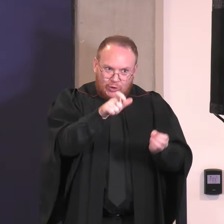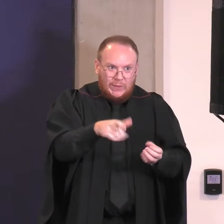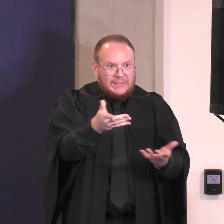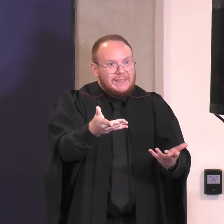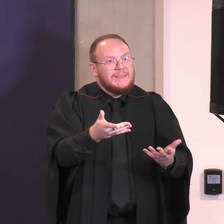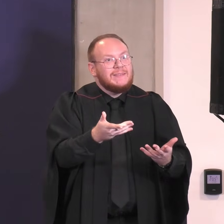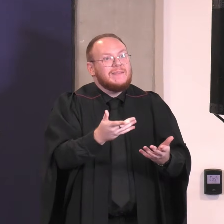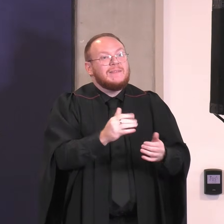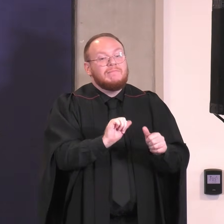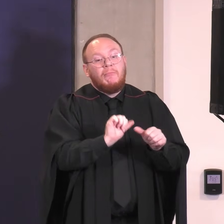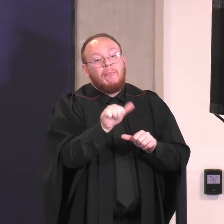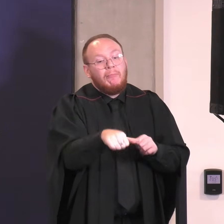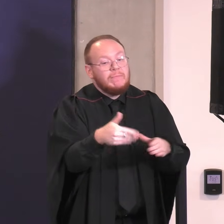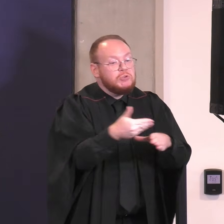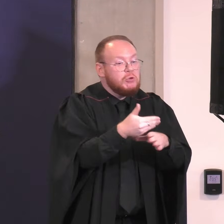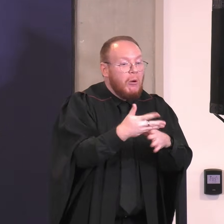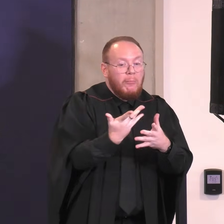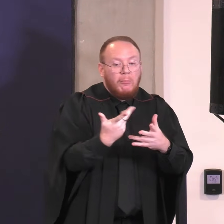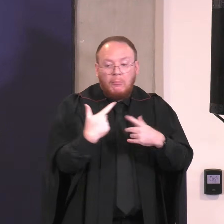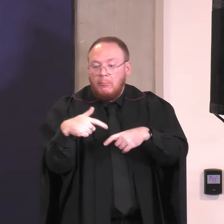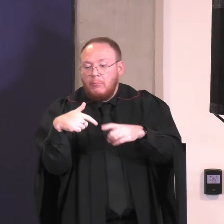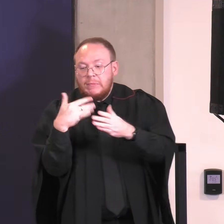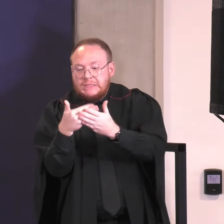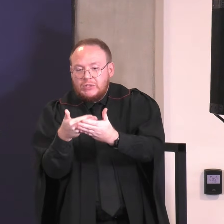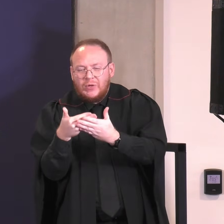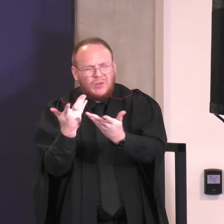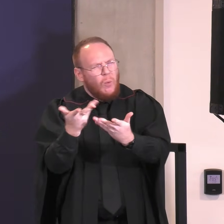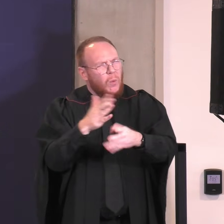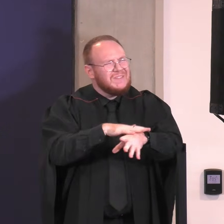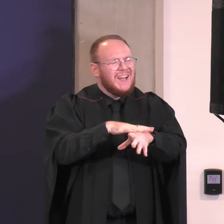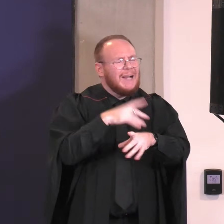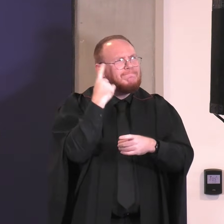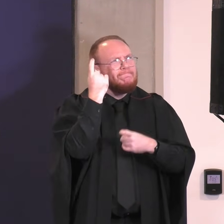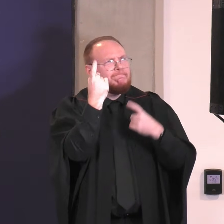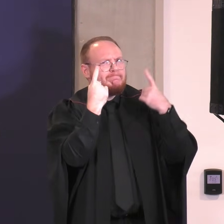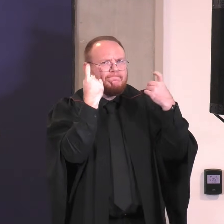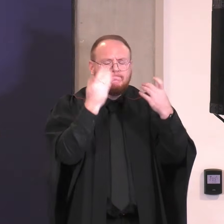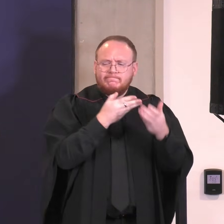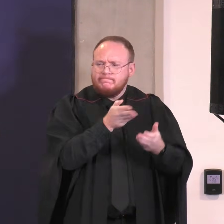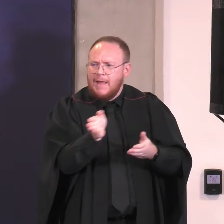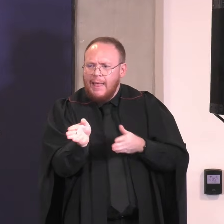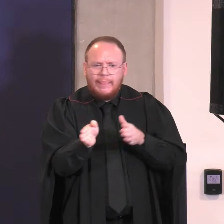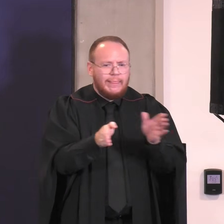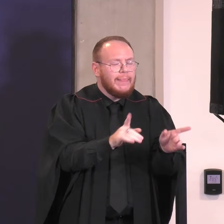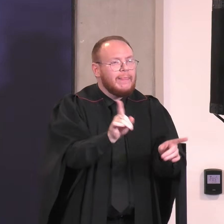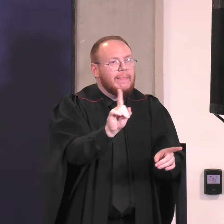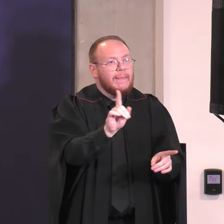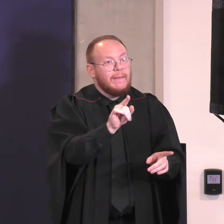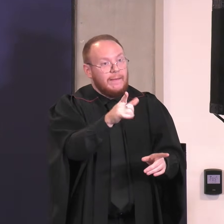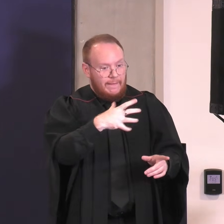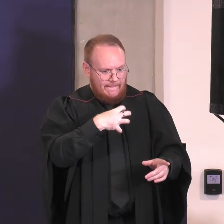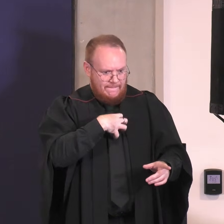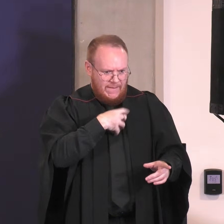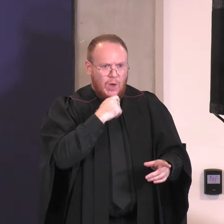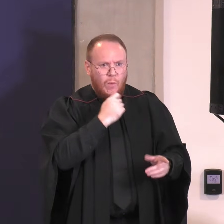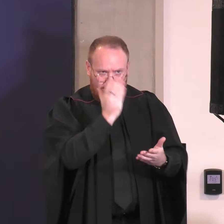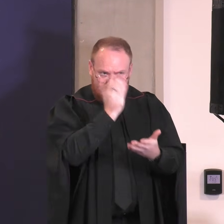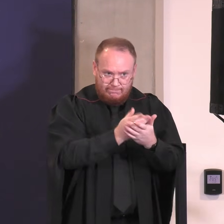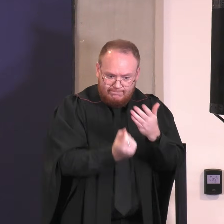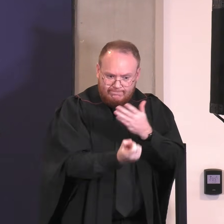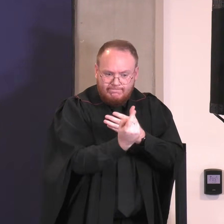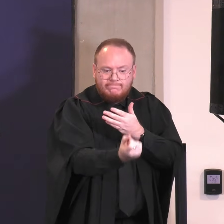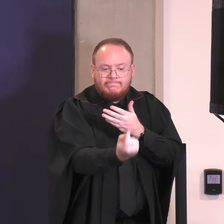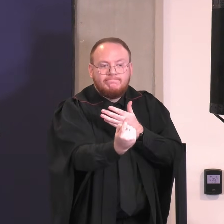job, continuing your studies, or taking time to pause and figure out your own path in life, you will encounter fear and uncertainty.